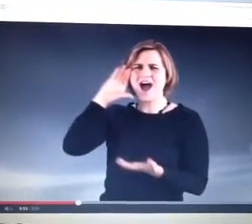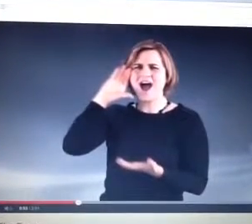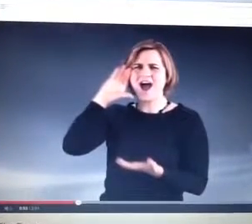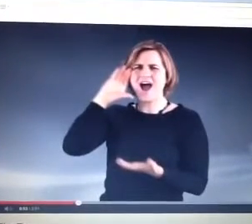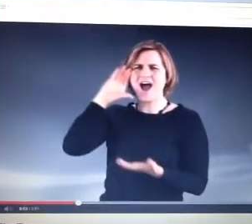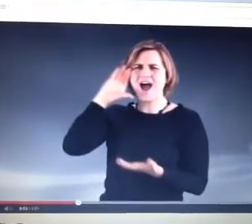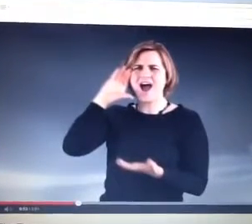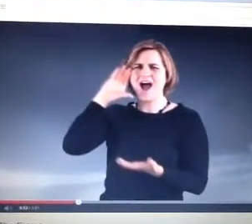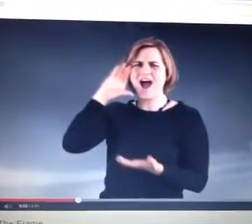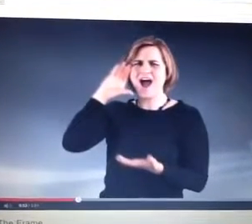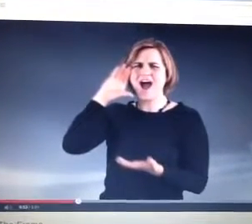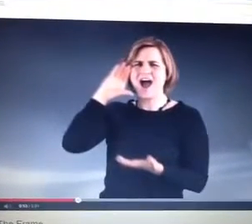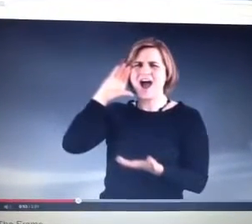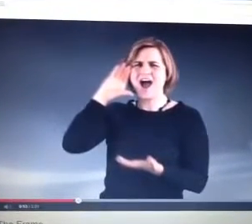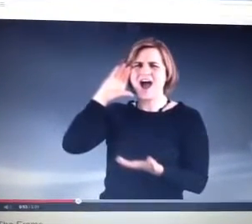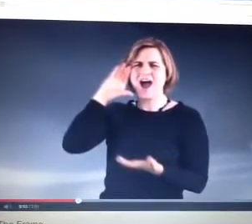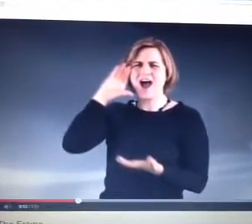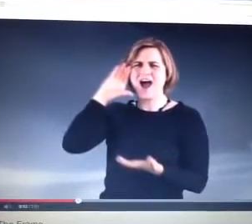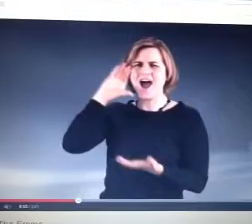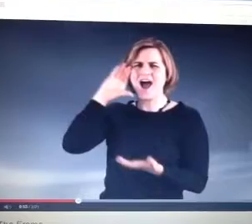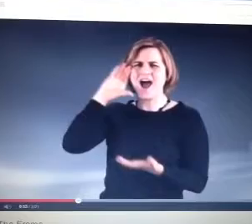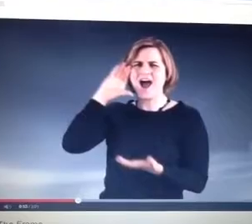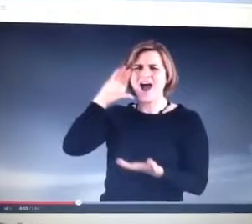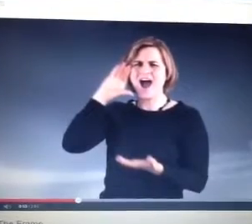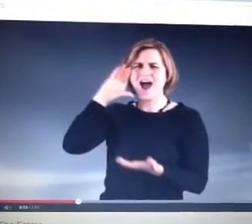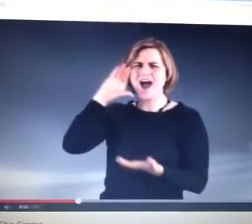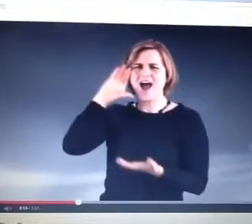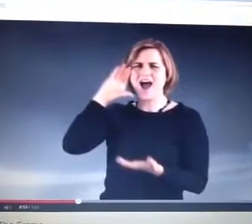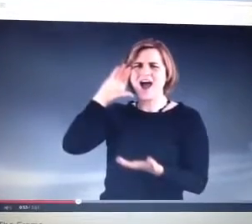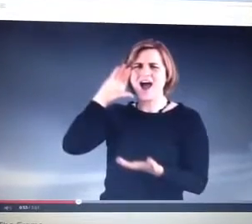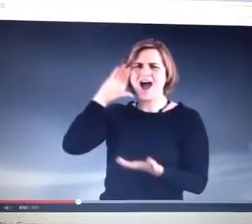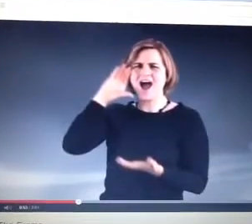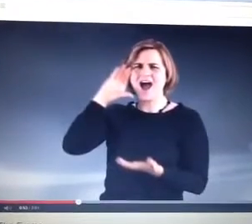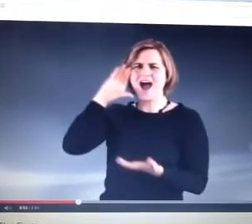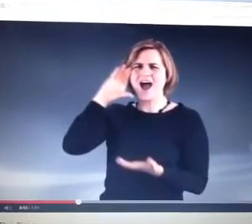of pictures. And tonight I wanted to kind of just hang pictures up.